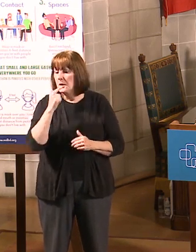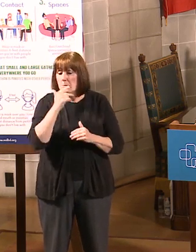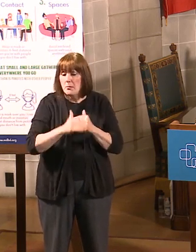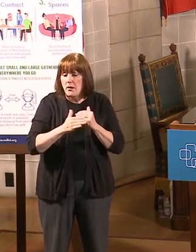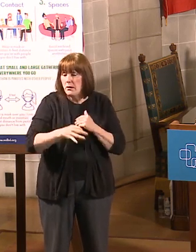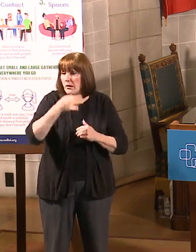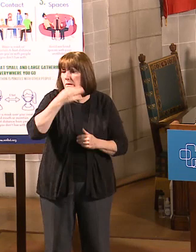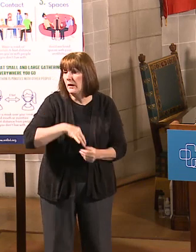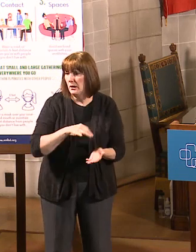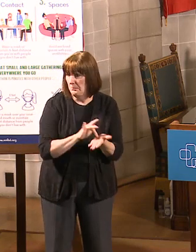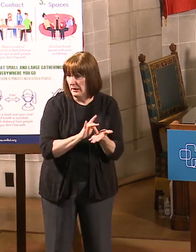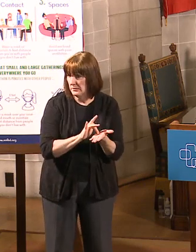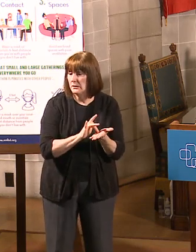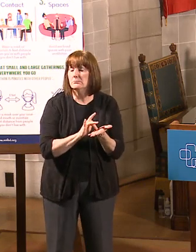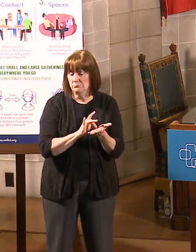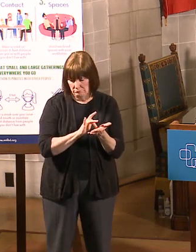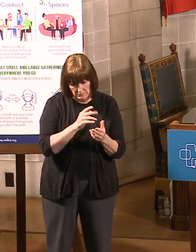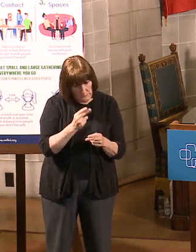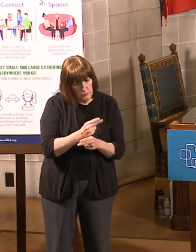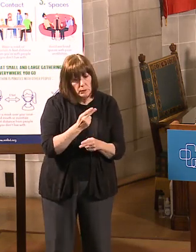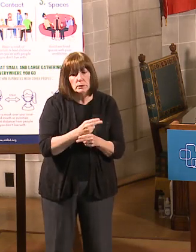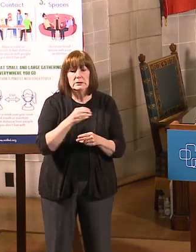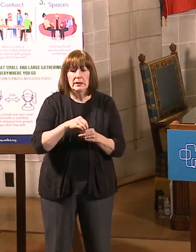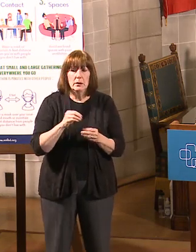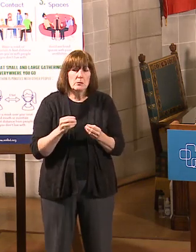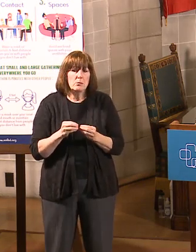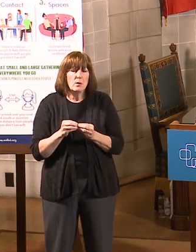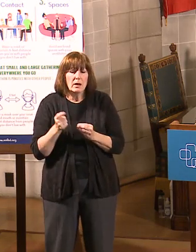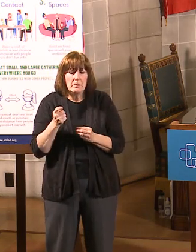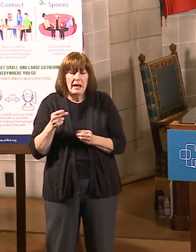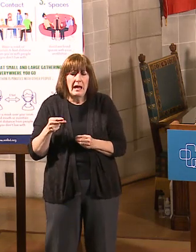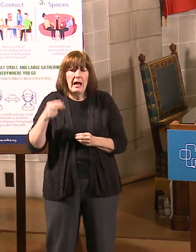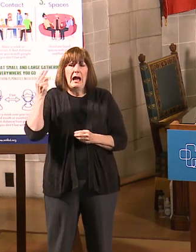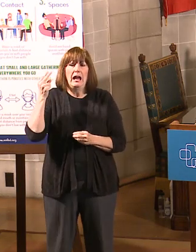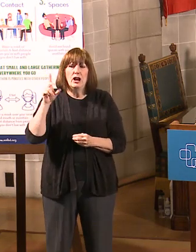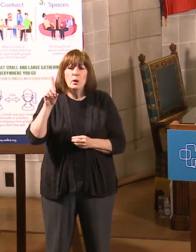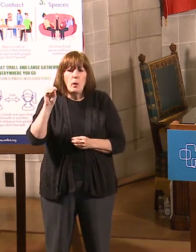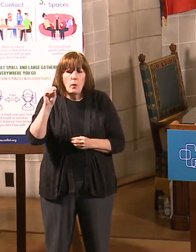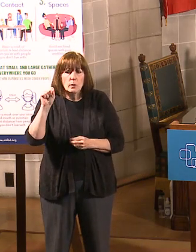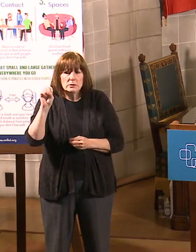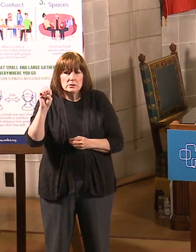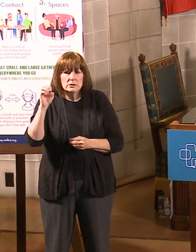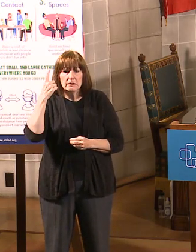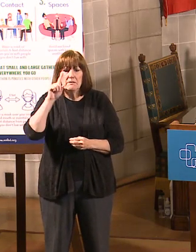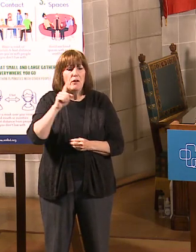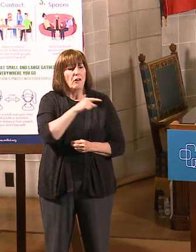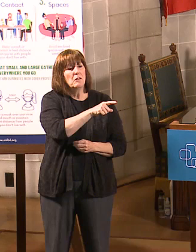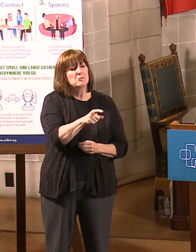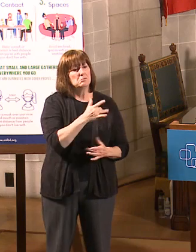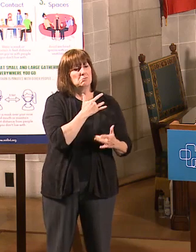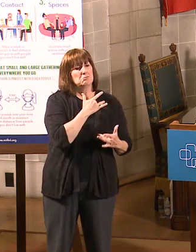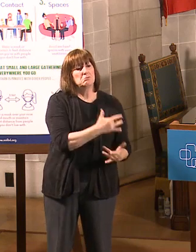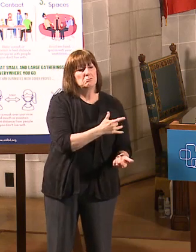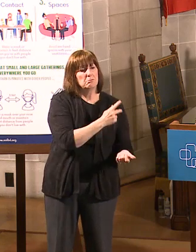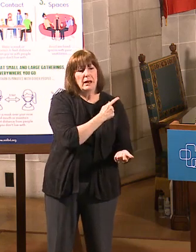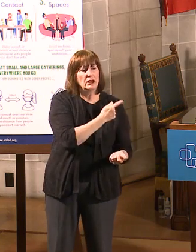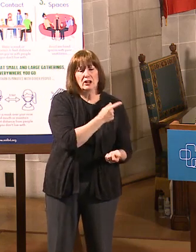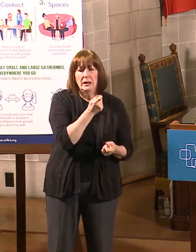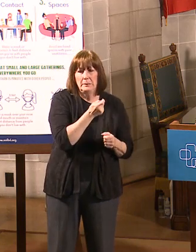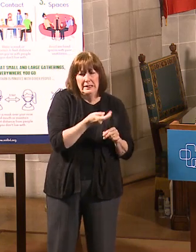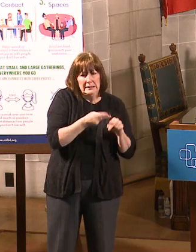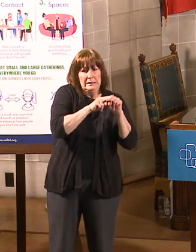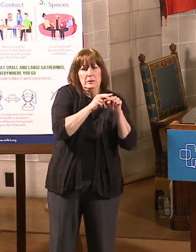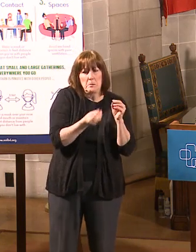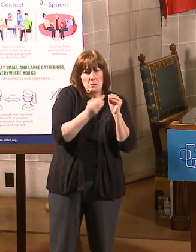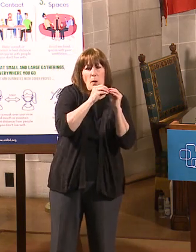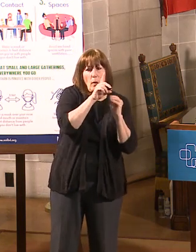And they're not only using it in a little bit higher doses than what they would normally use for a patient that just regularly comes into the hospital, but